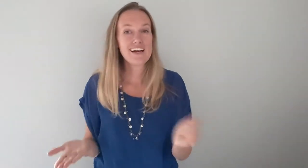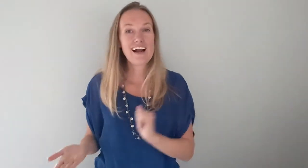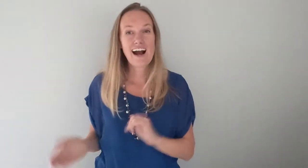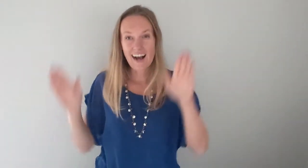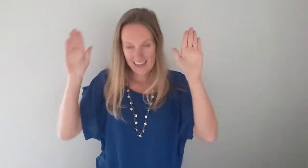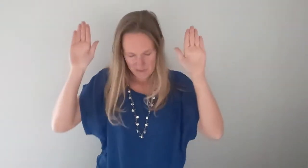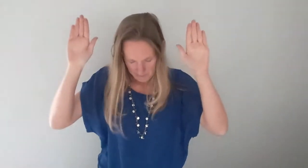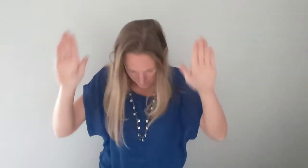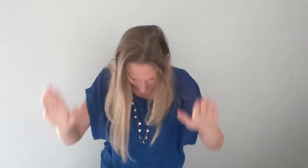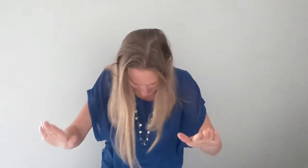Here I bow down.